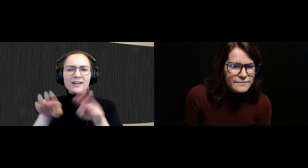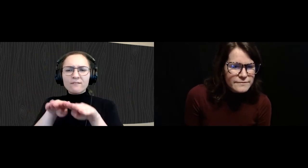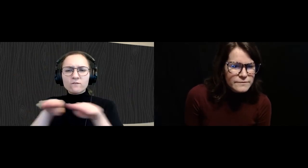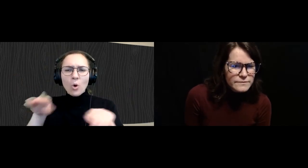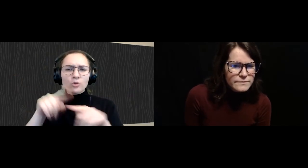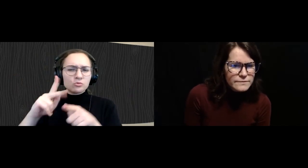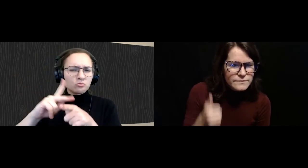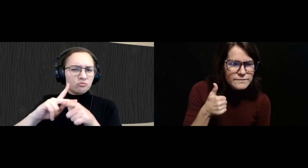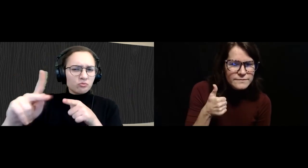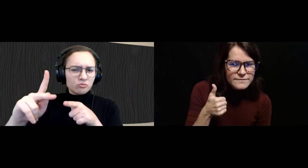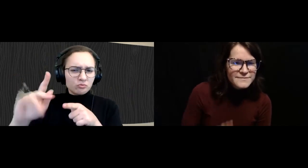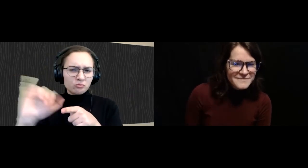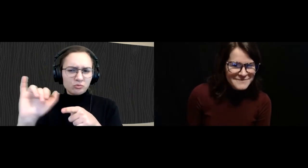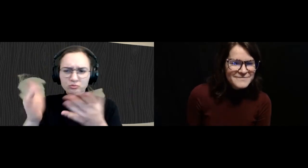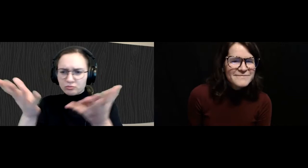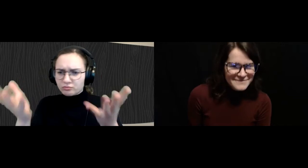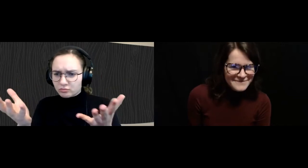I'm going to go ahead and open the floor to professionals.